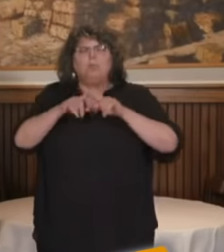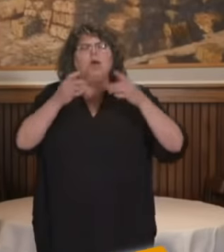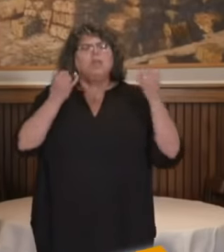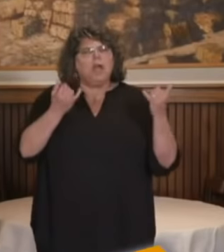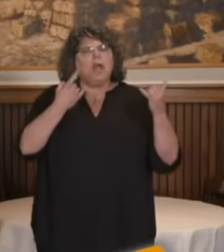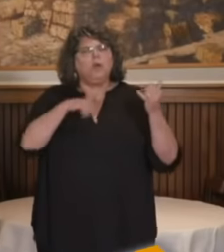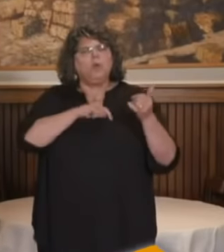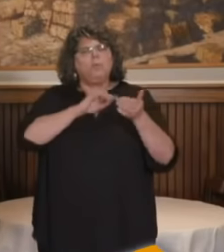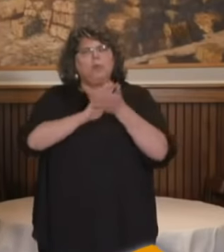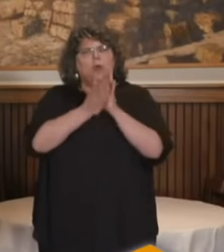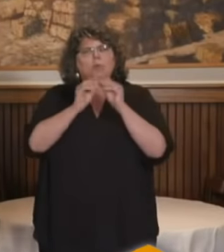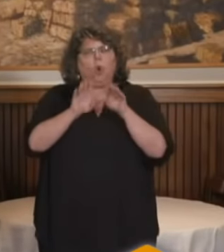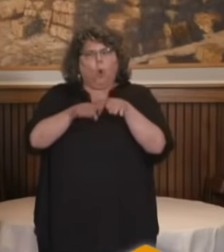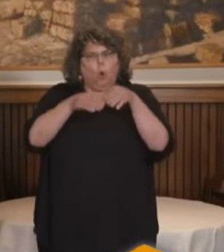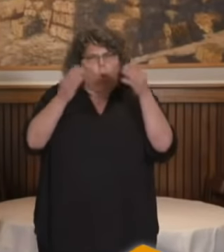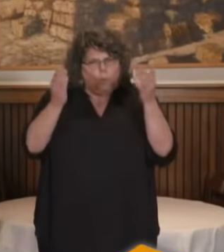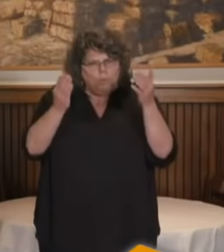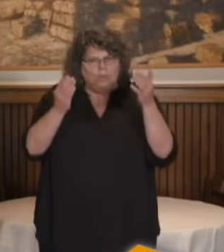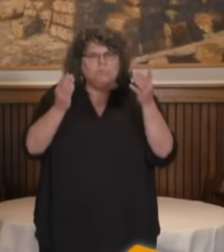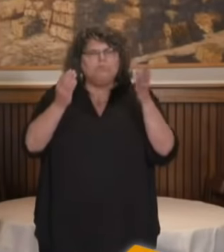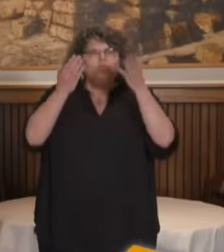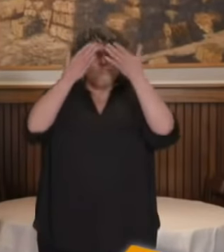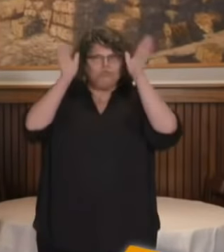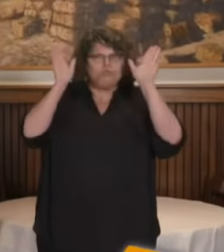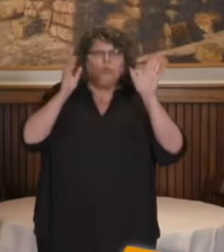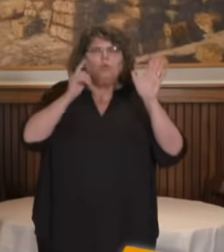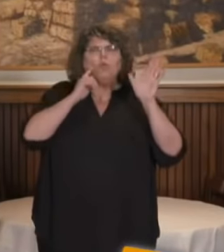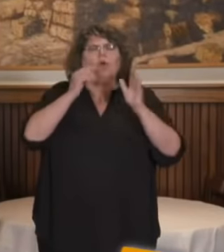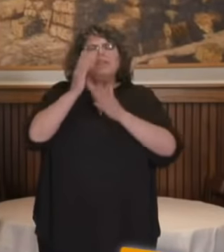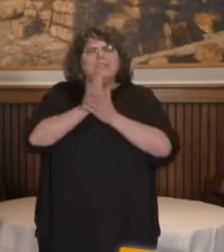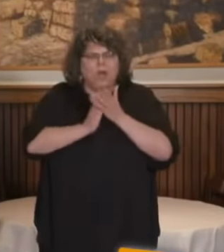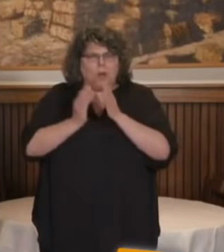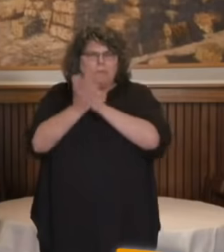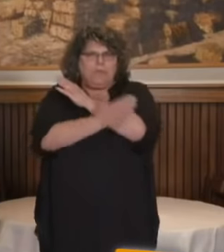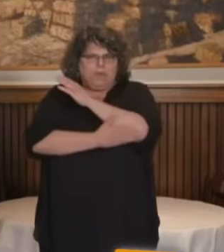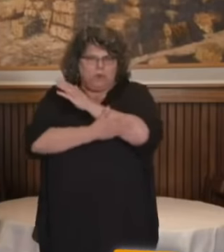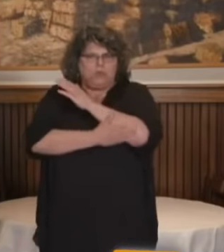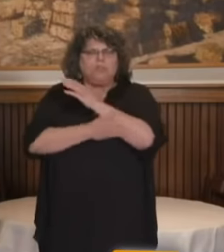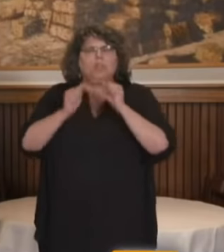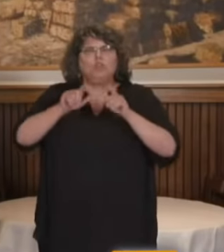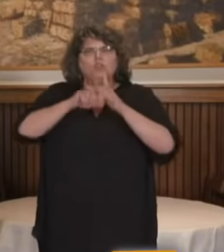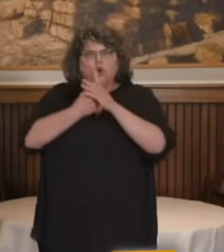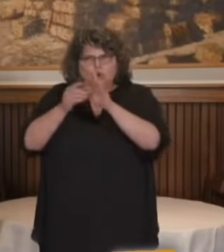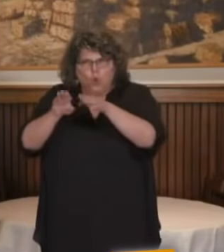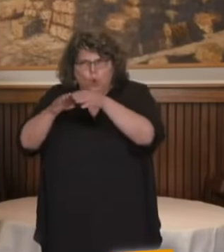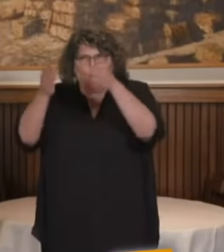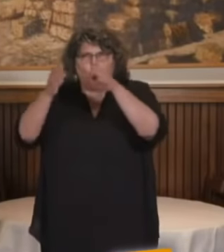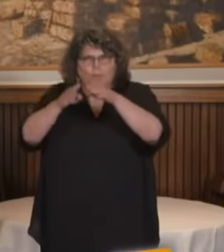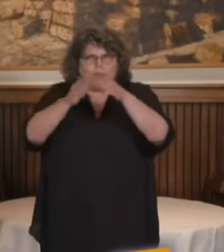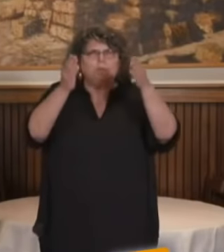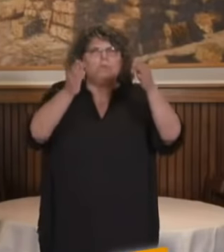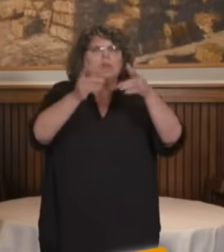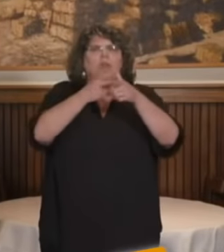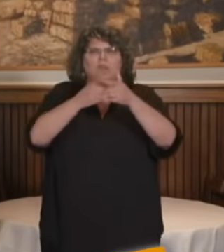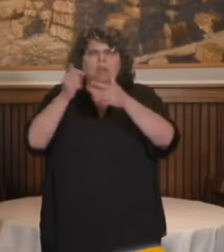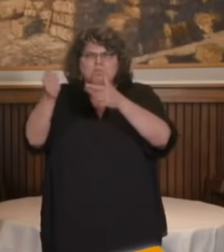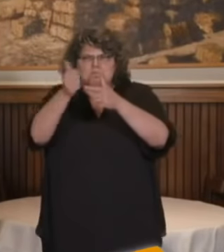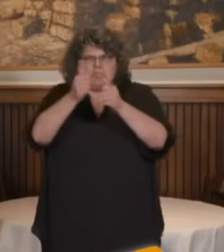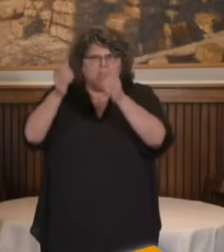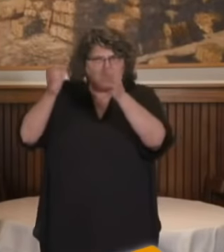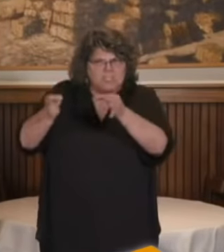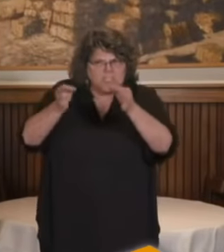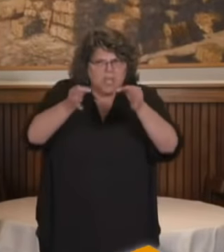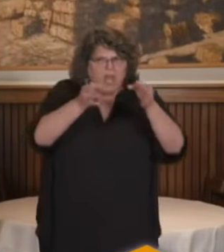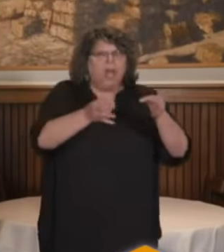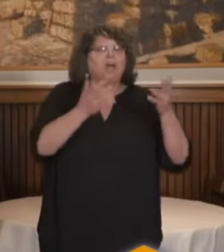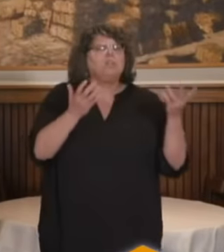pace to which people can enter in to phase two and begin the process of making subsequent decisions